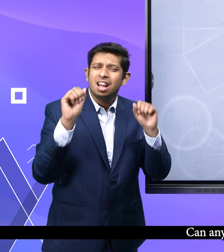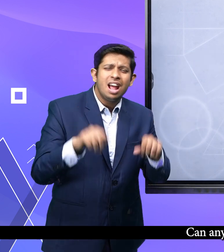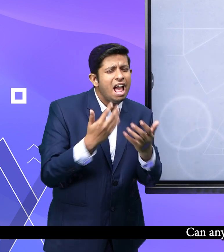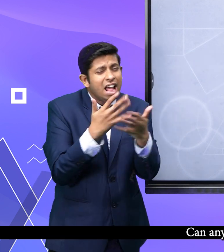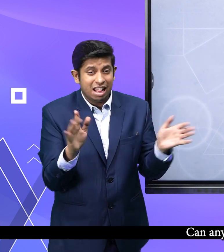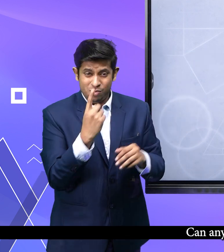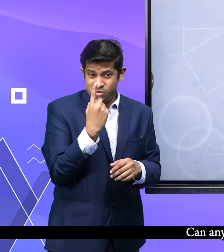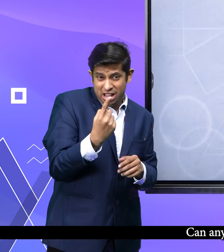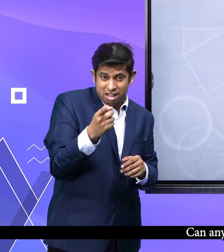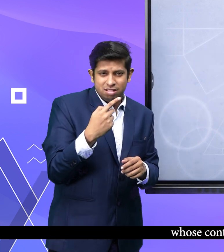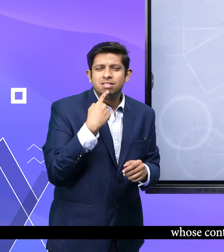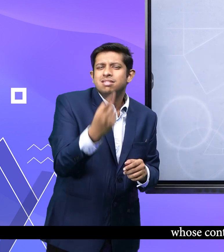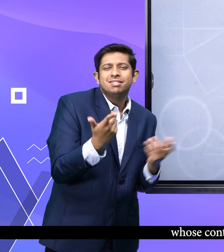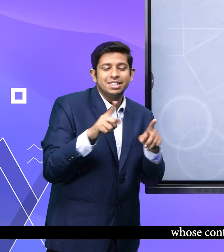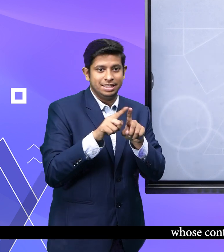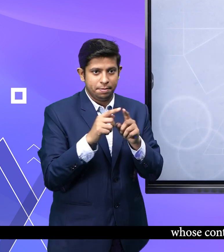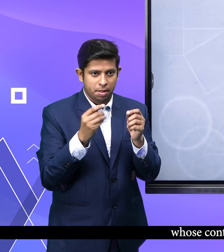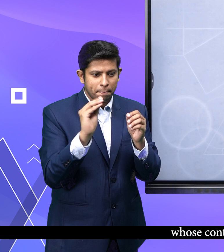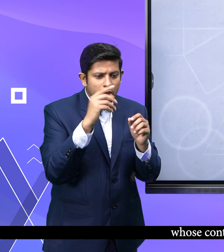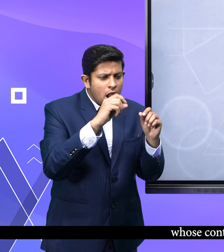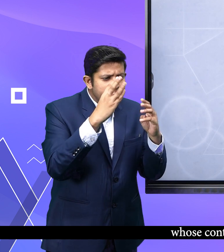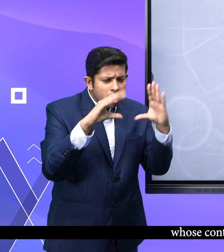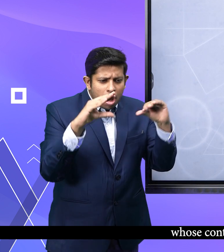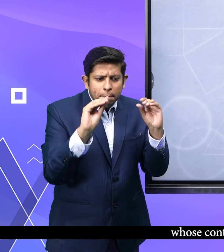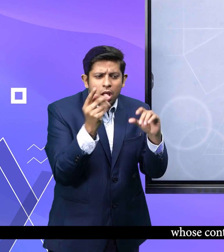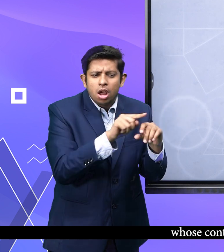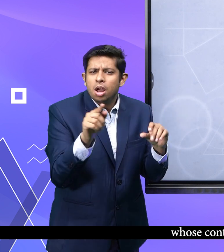Can any one of you say whose contribution is better?